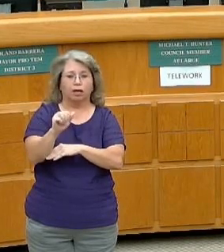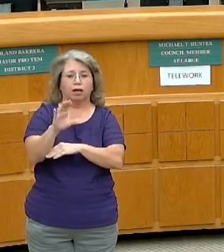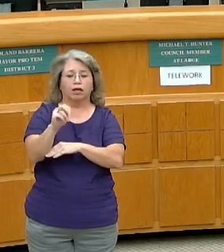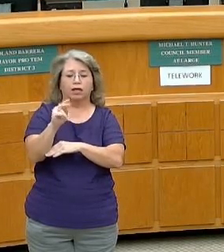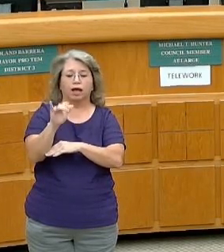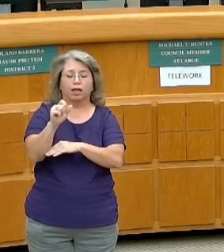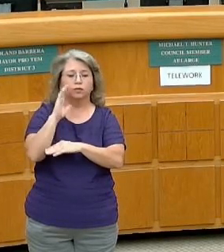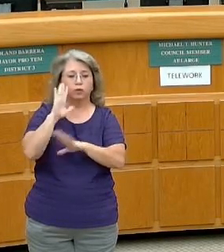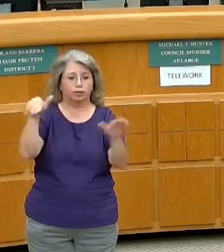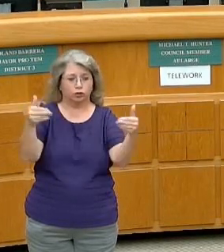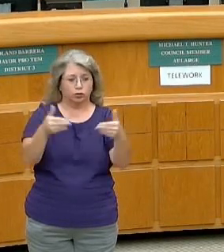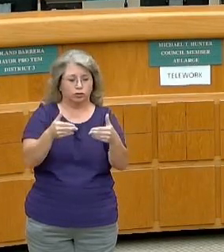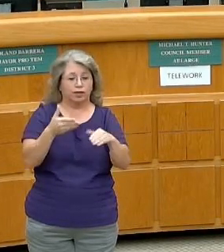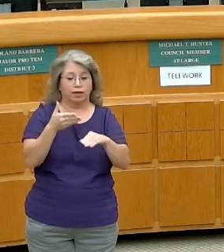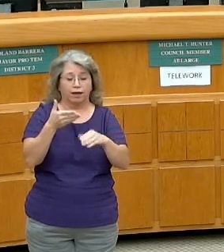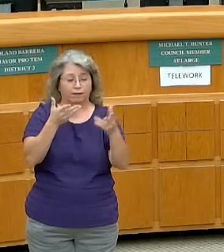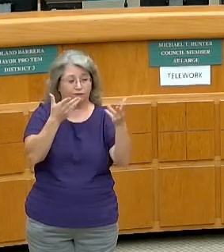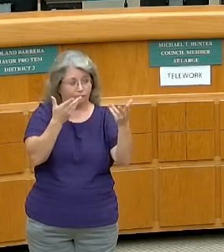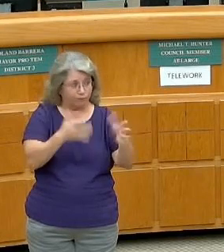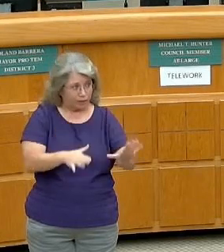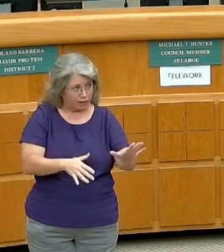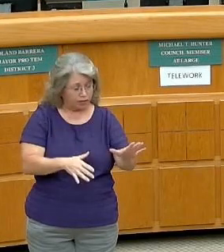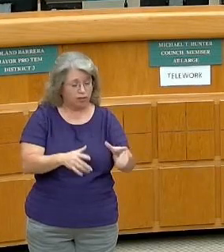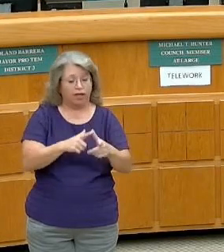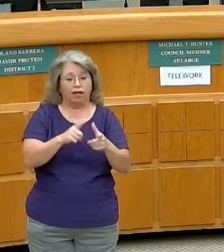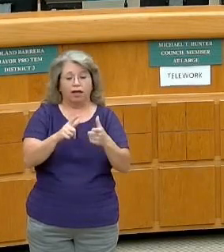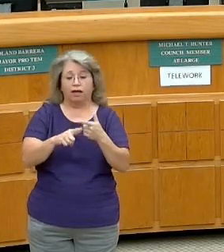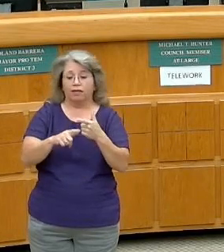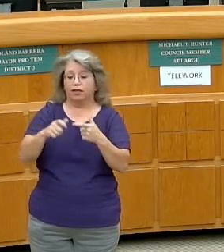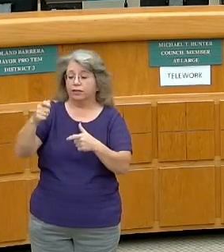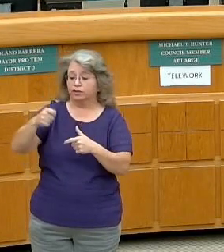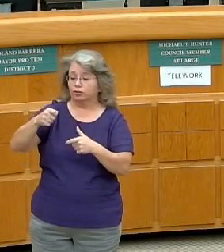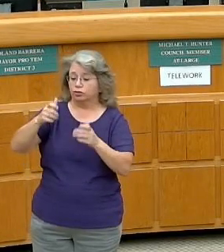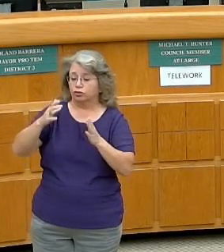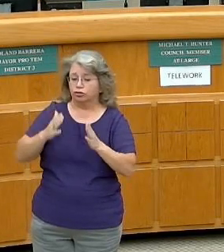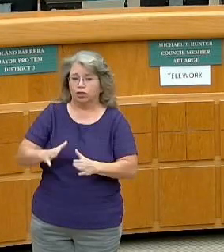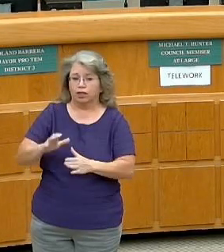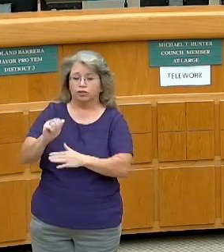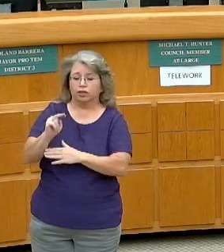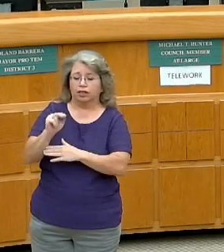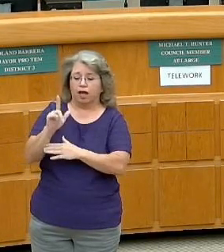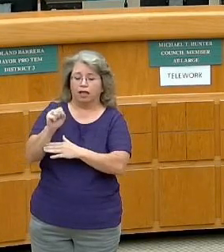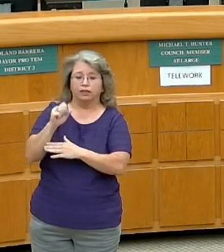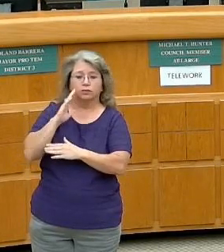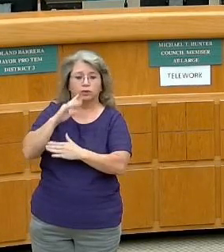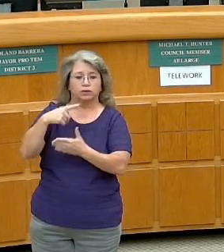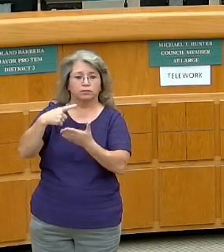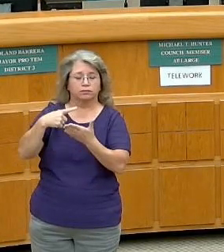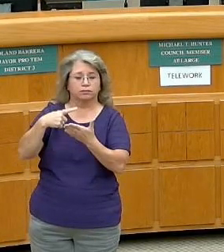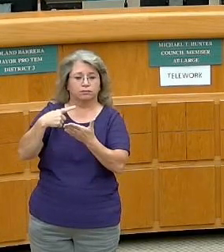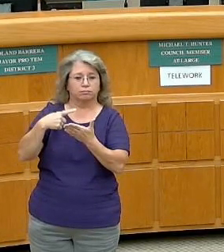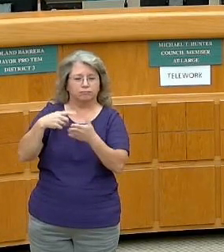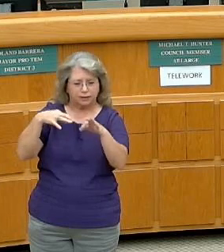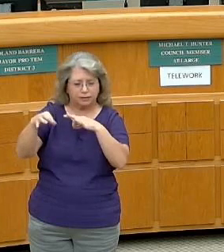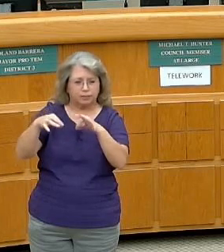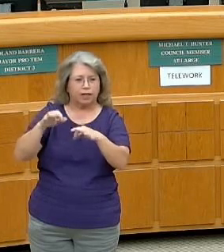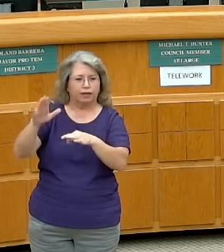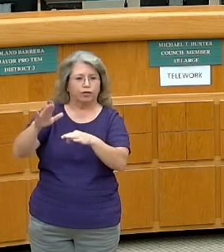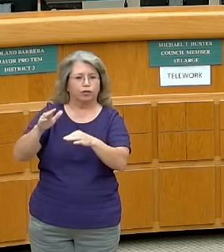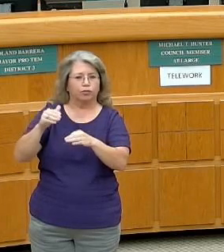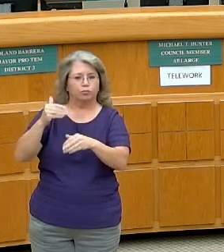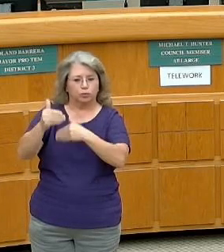him, Judge Canales will continue to talk about operational procedures from a county level. Her, on behalf of the